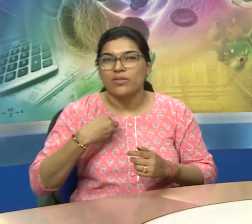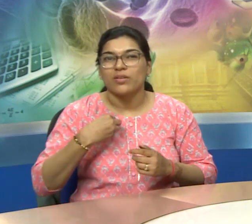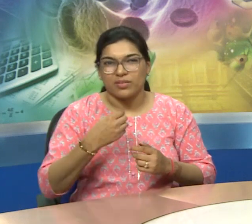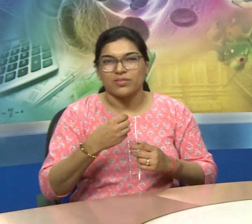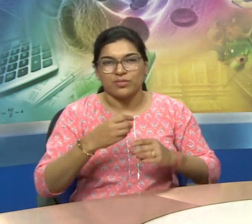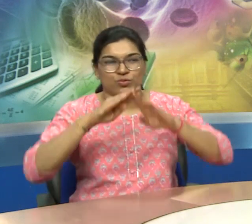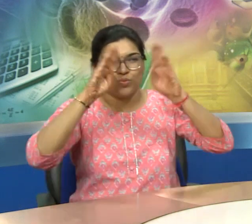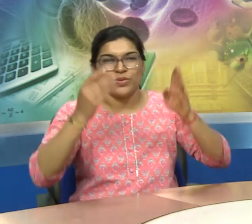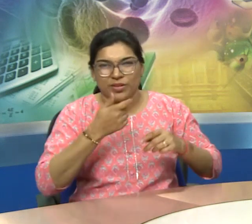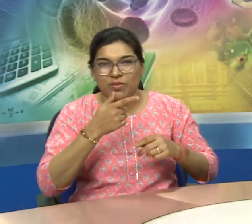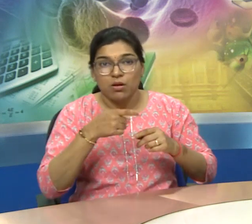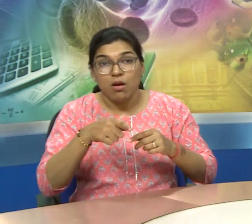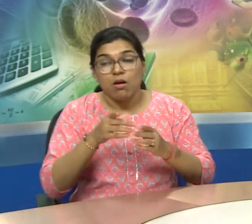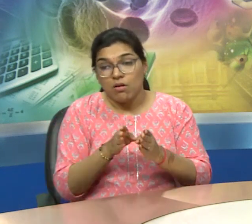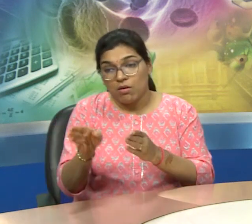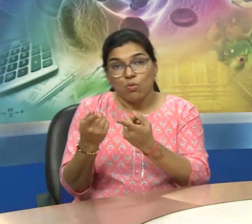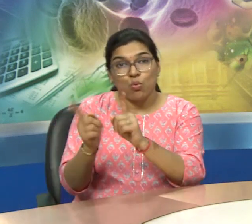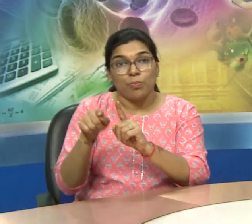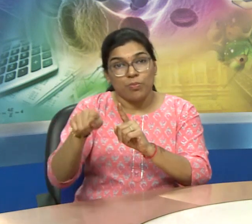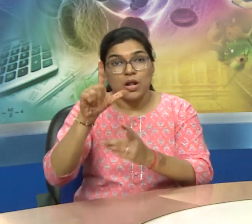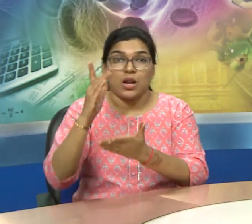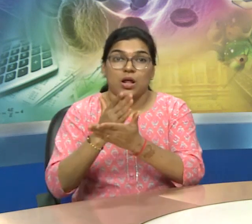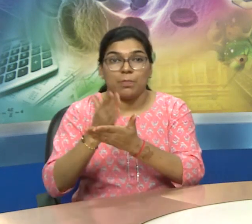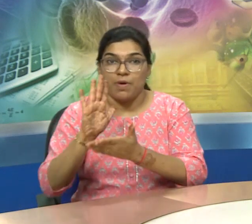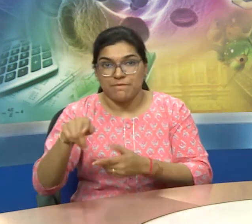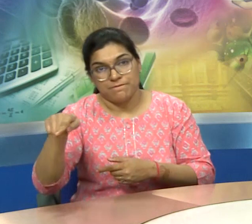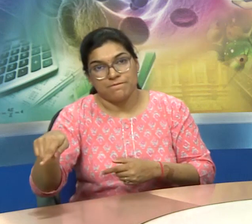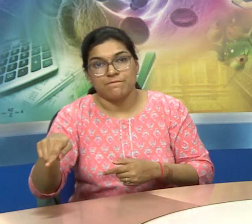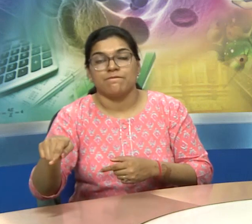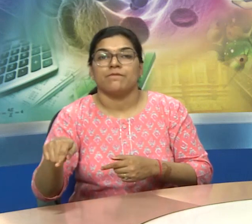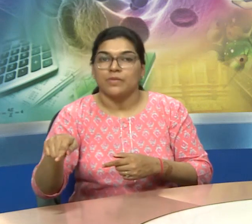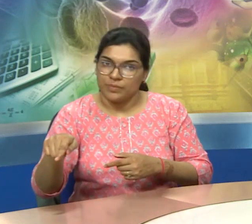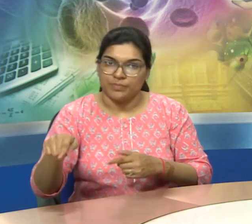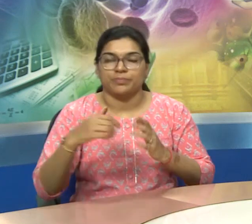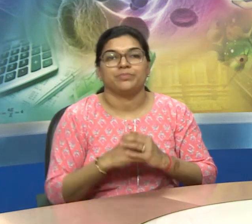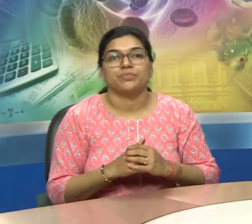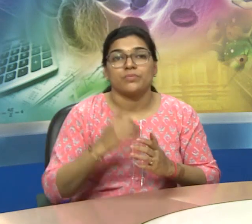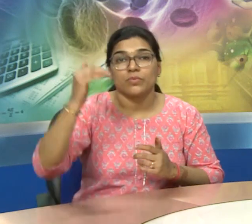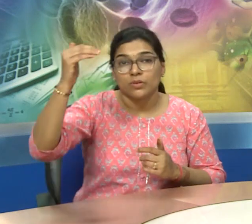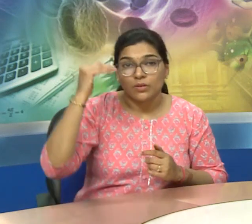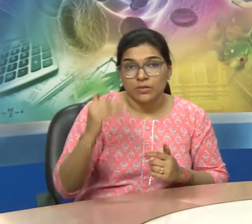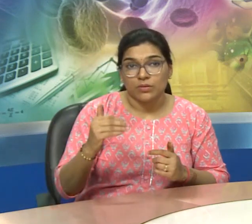The fifth type of library which comes under ownership is medical library.